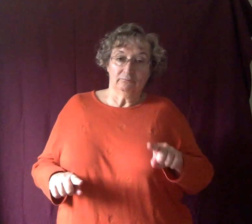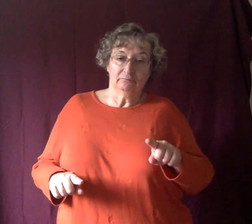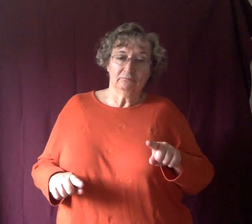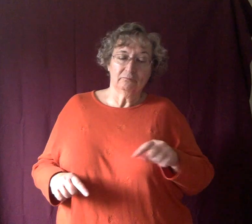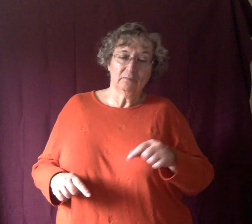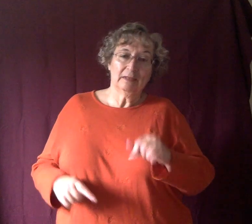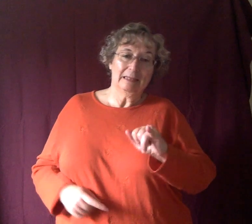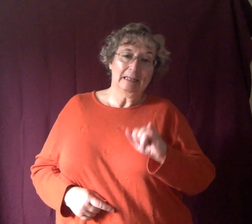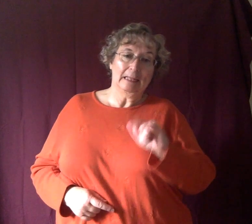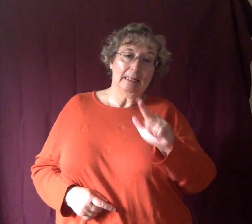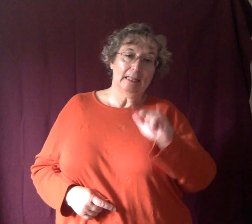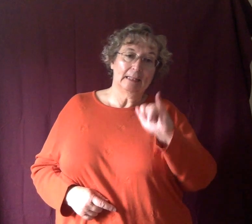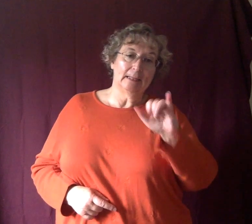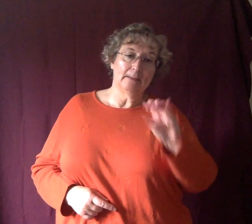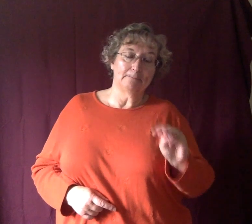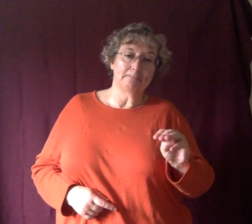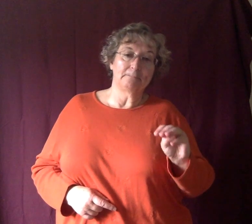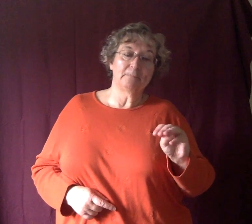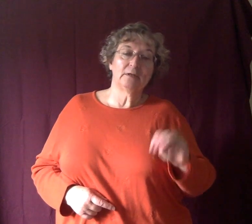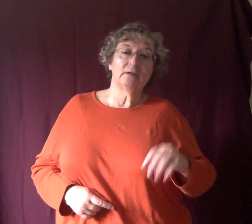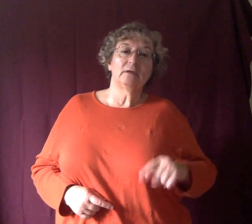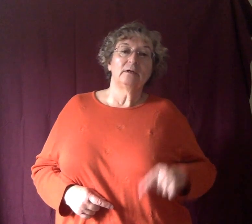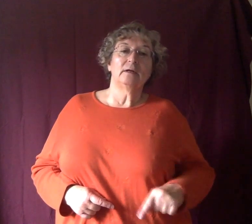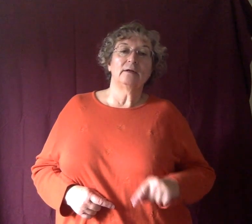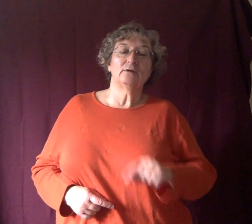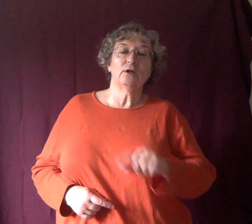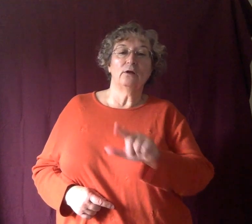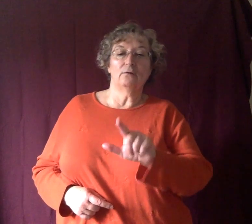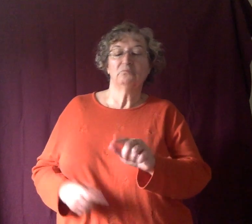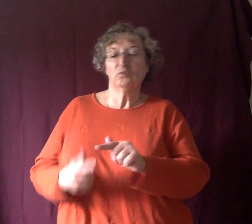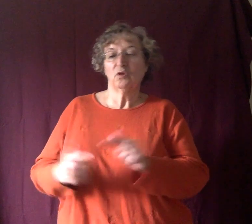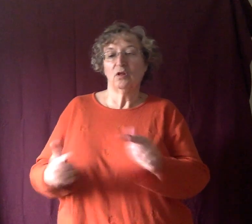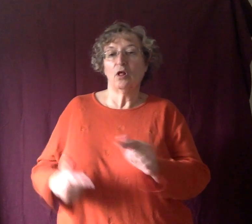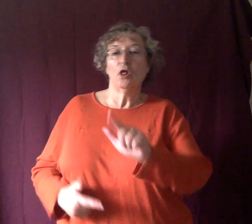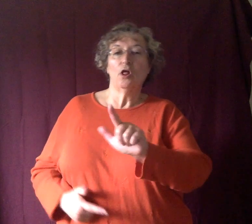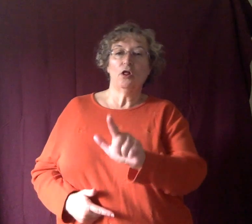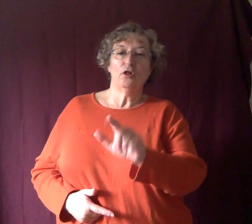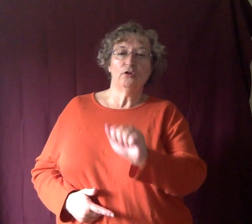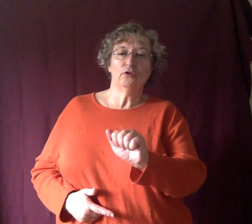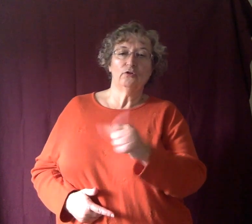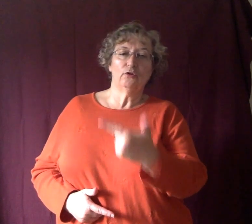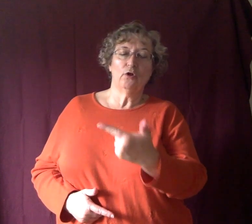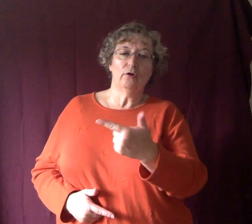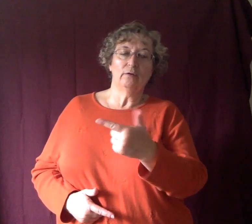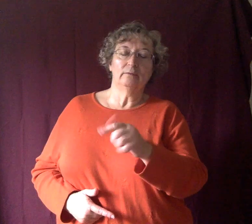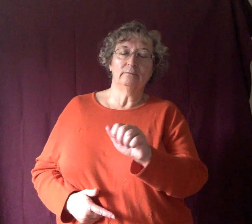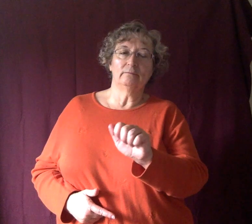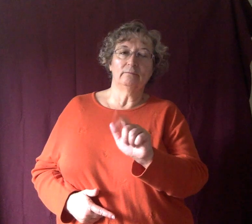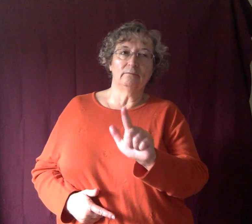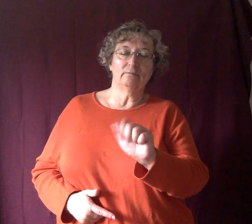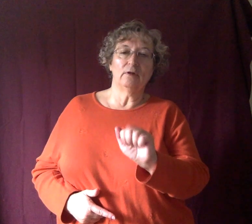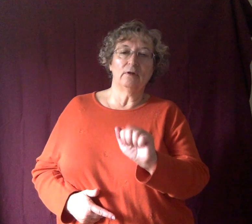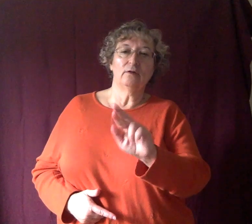ileum and in the first portion of the large intestine will be a material known as feces. This will be undigested matter, this will be unabsorbable